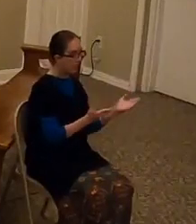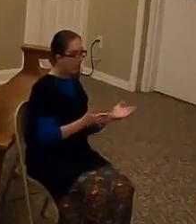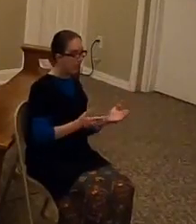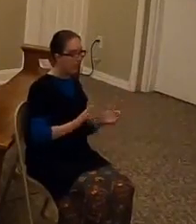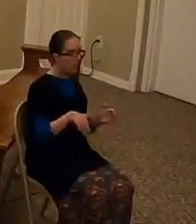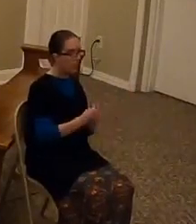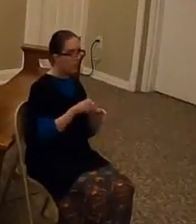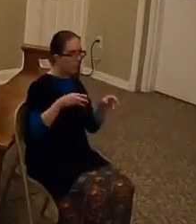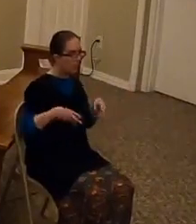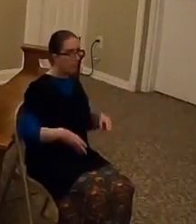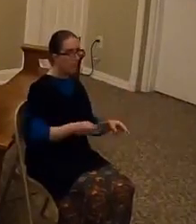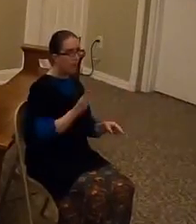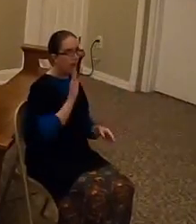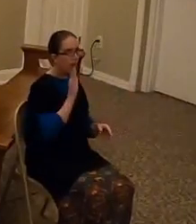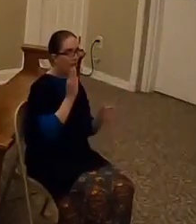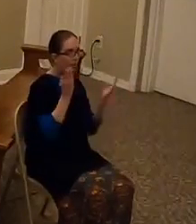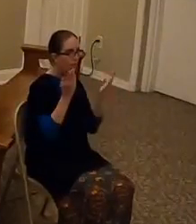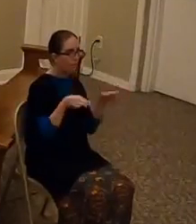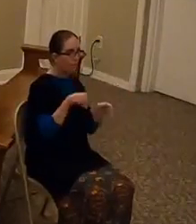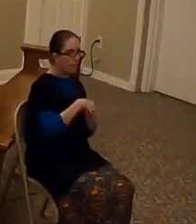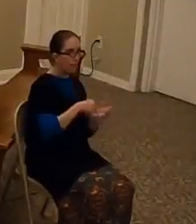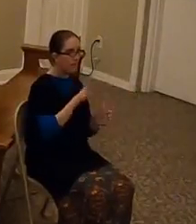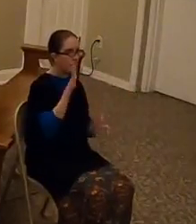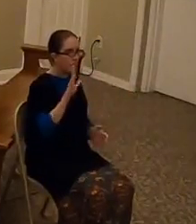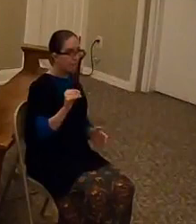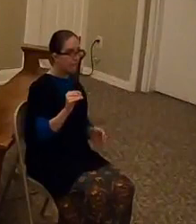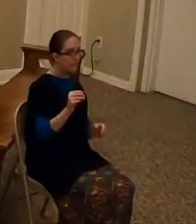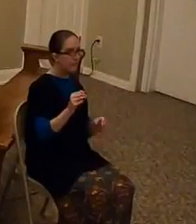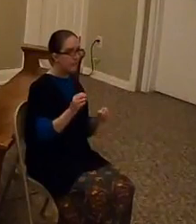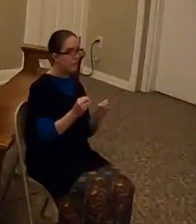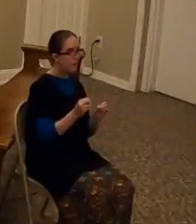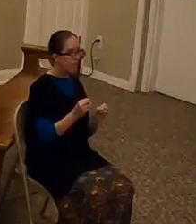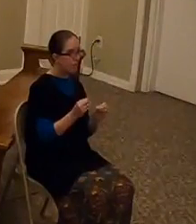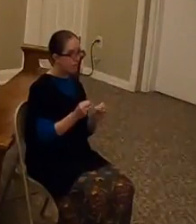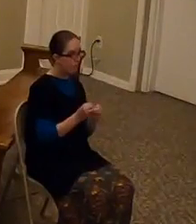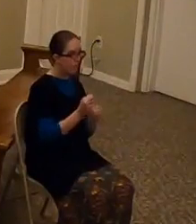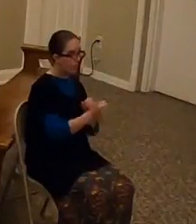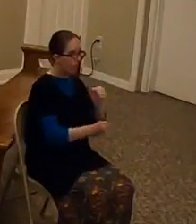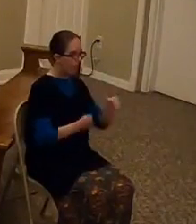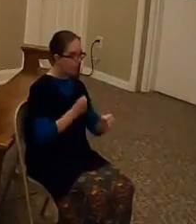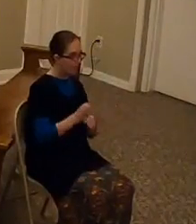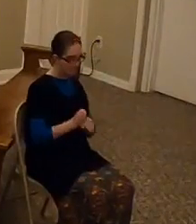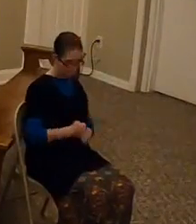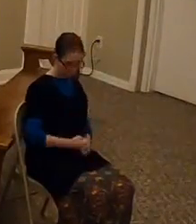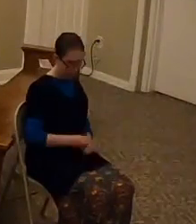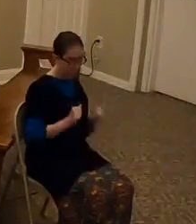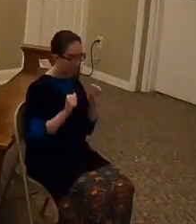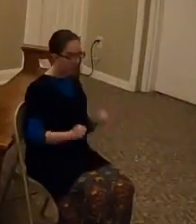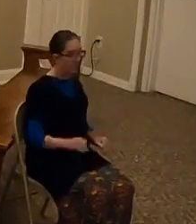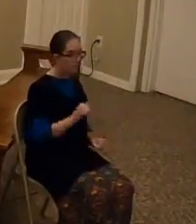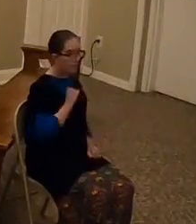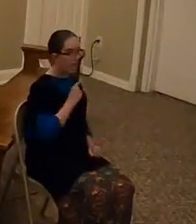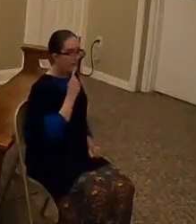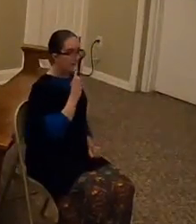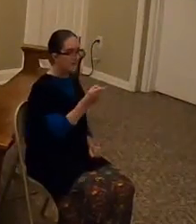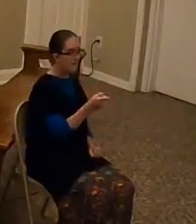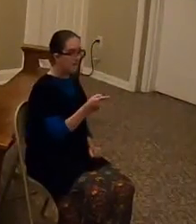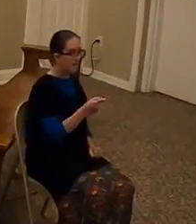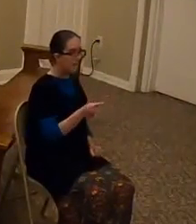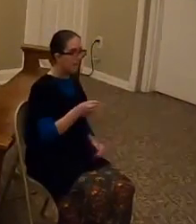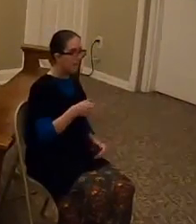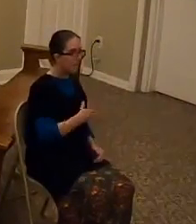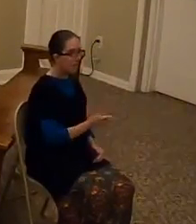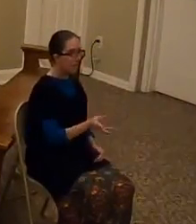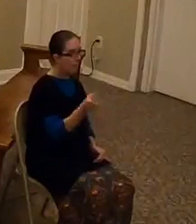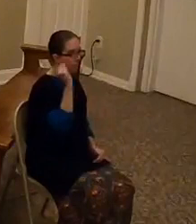Listen, I've been in this 50 plus years. I've had the Holy Ghost 50 plus years. Amen. Can I tell you